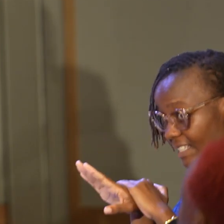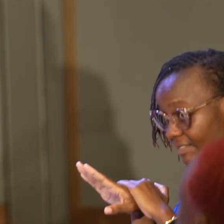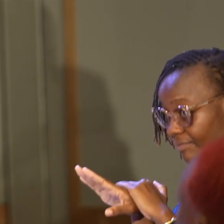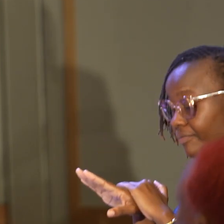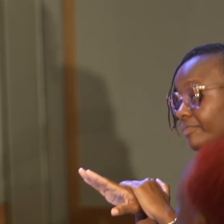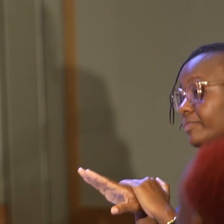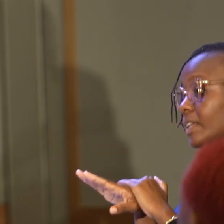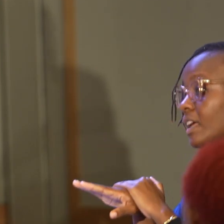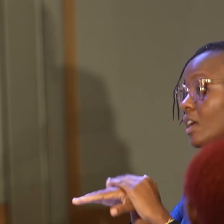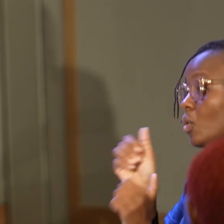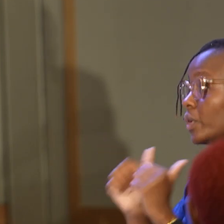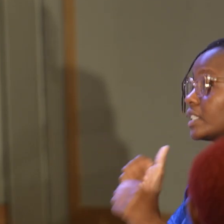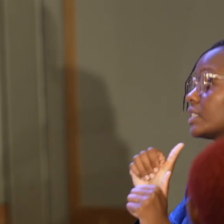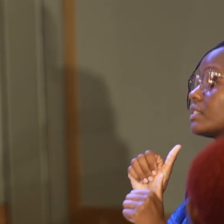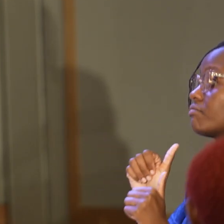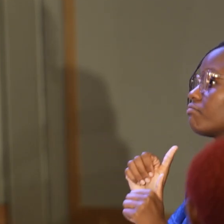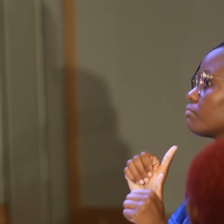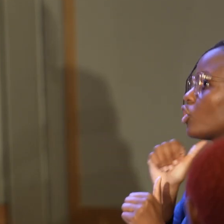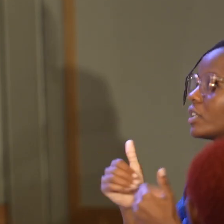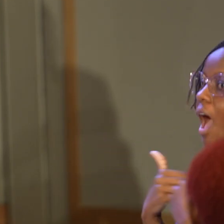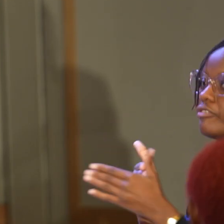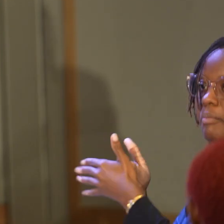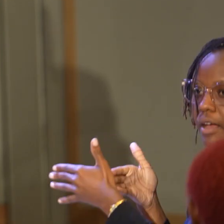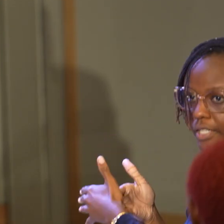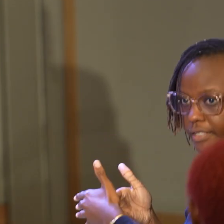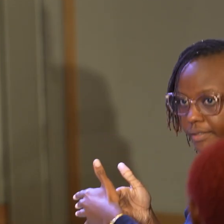and they do not create barriers.